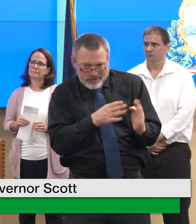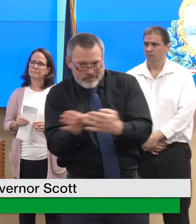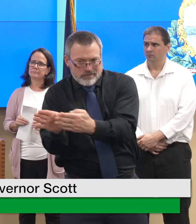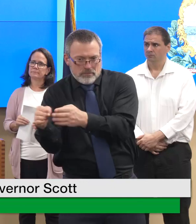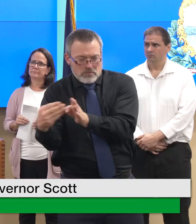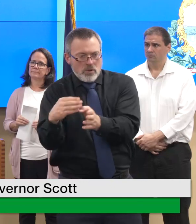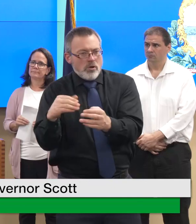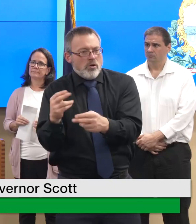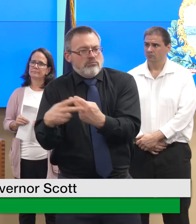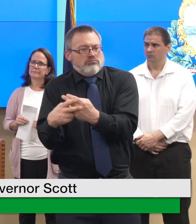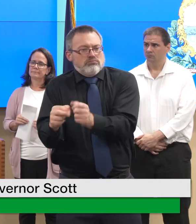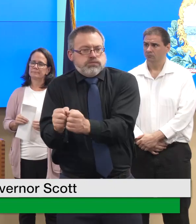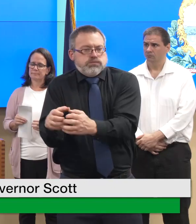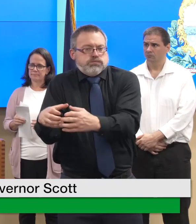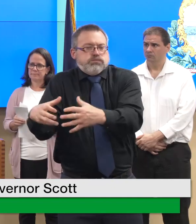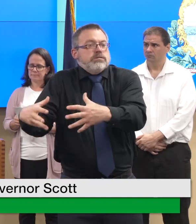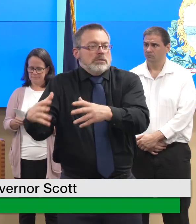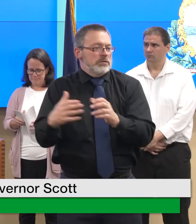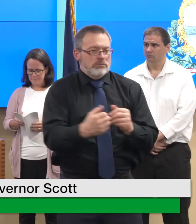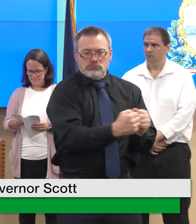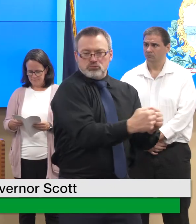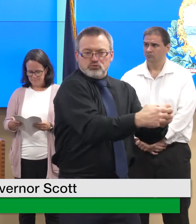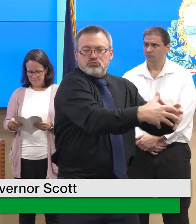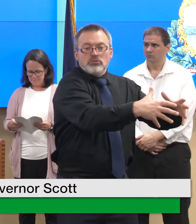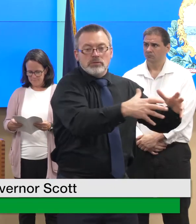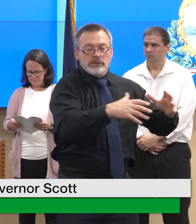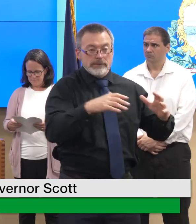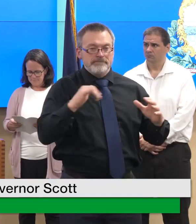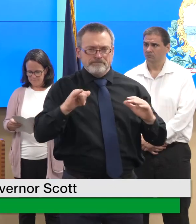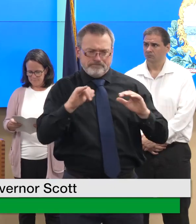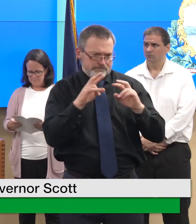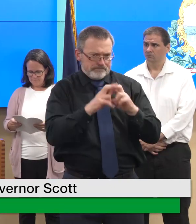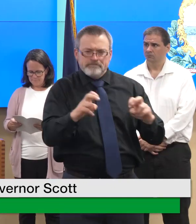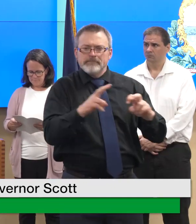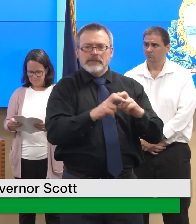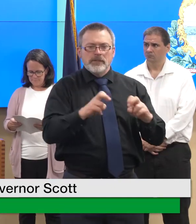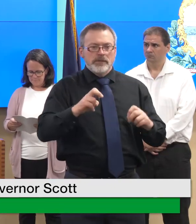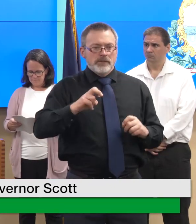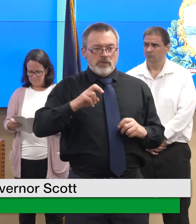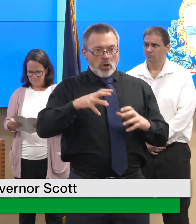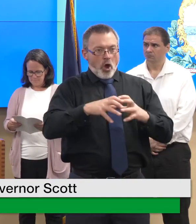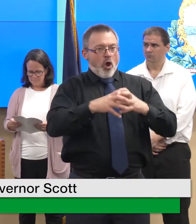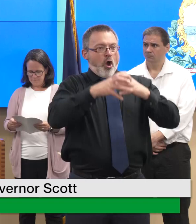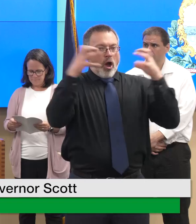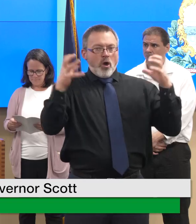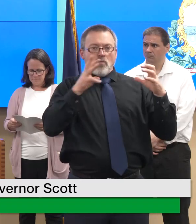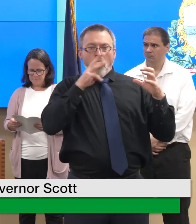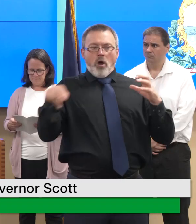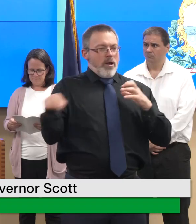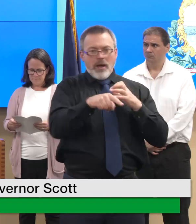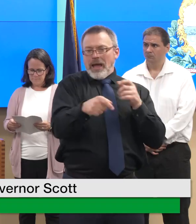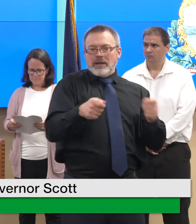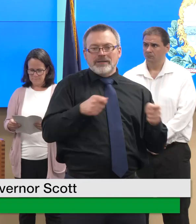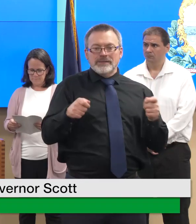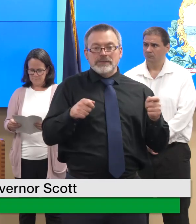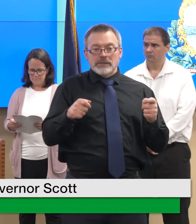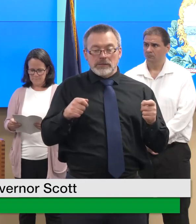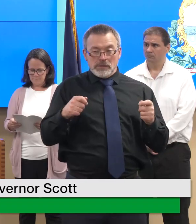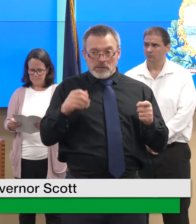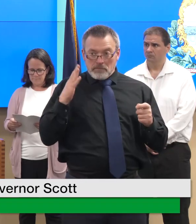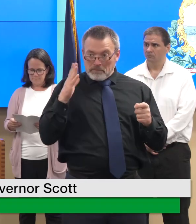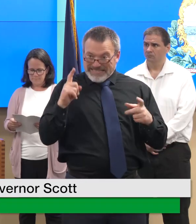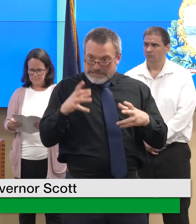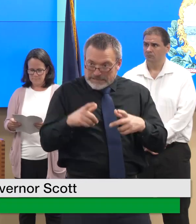to you know, assess the capacity and whether we could do more, or whether